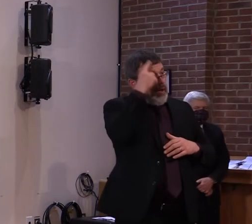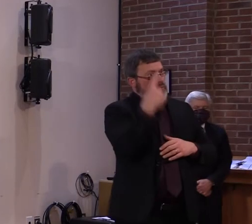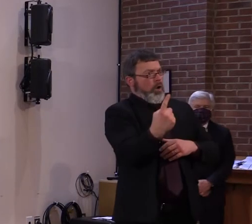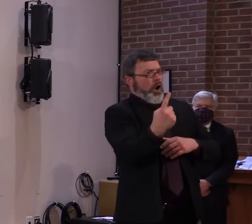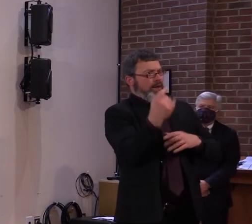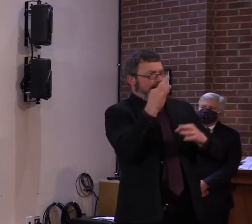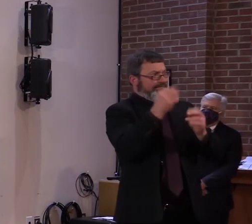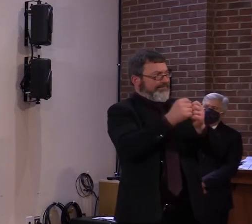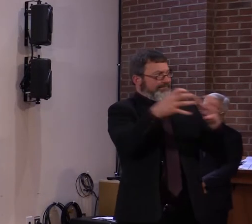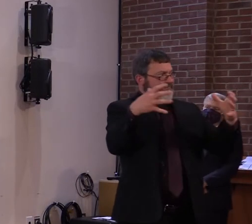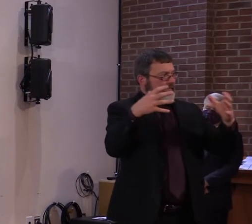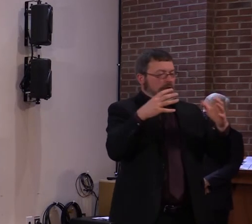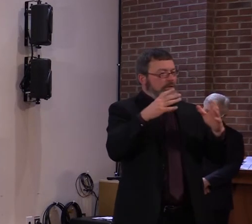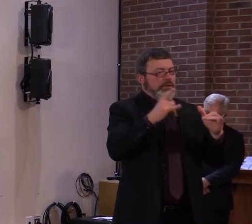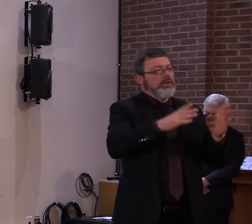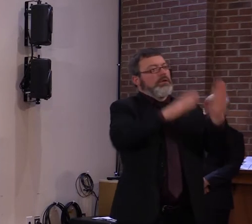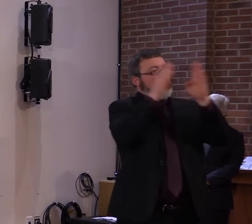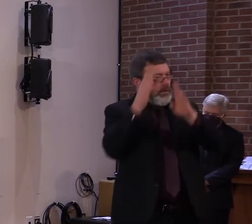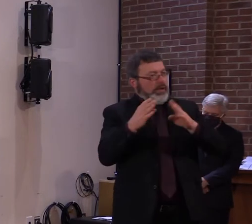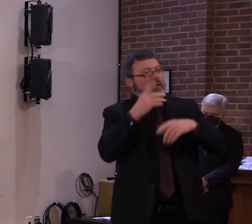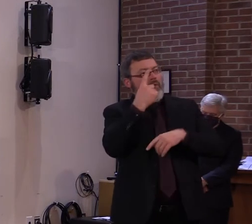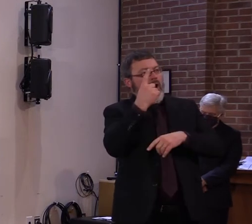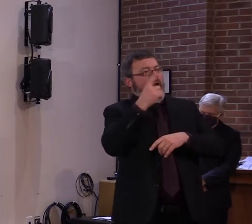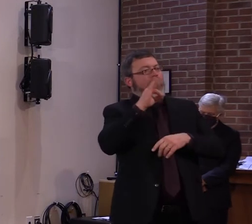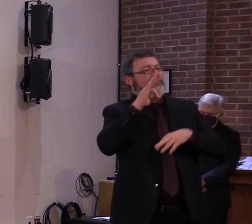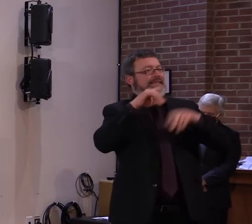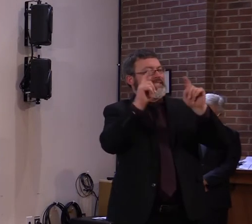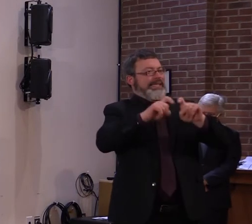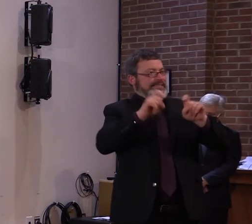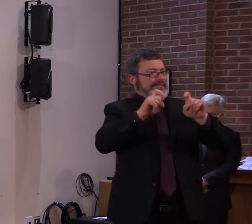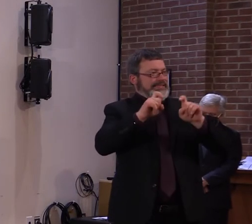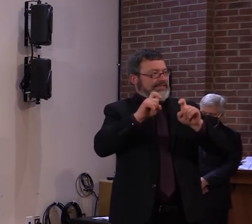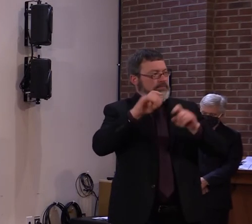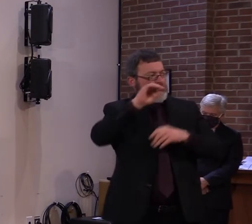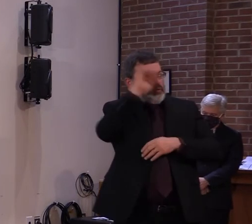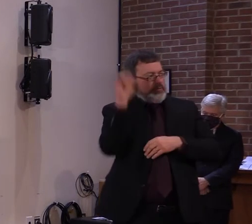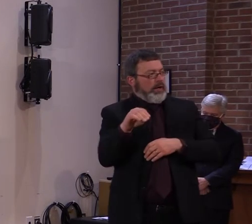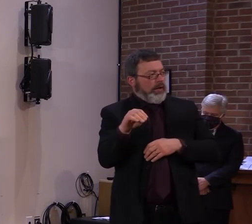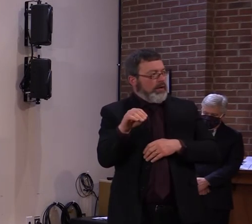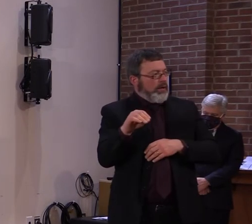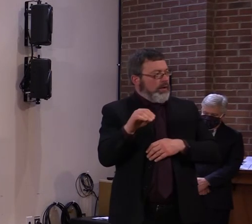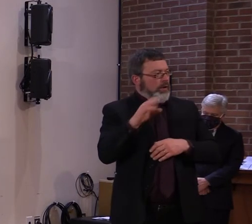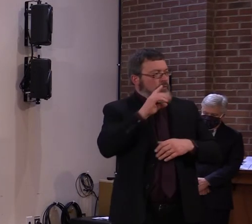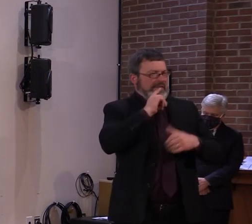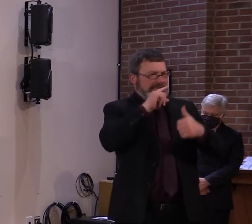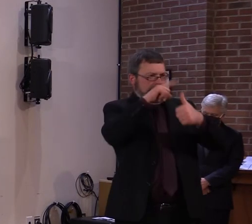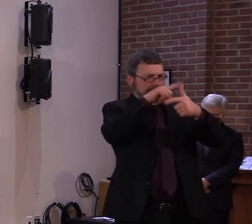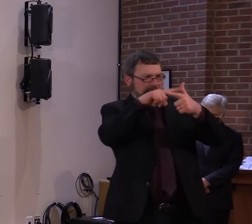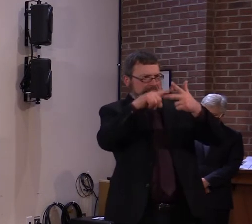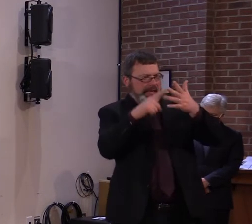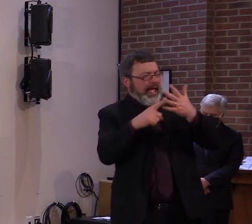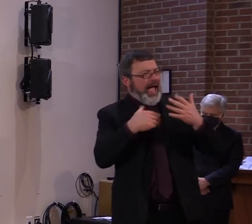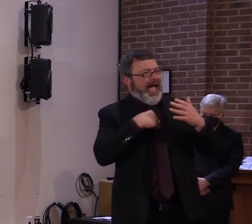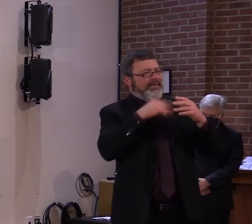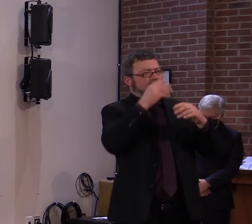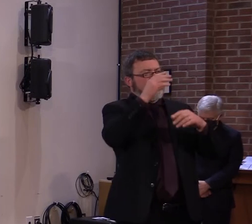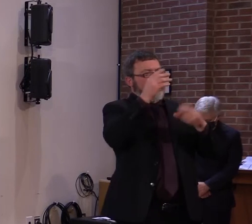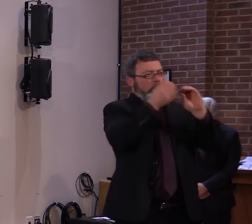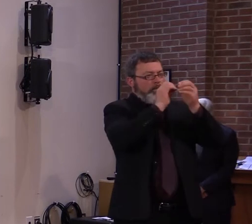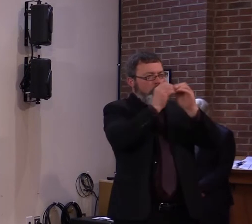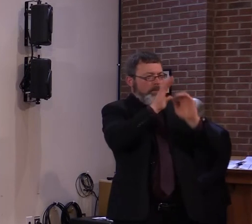We would look at the hospitalization rate, all of the usual metrics that we continue to follow